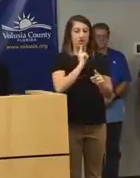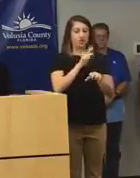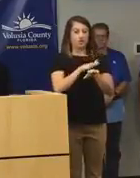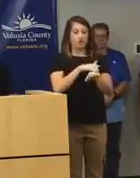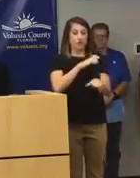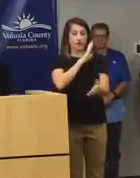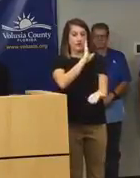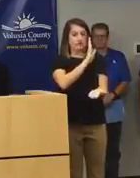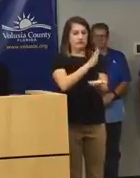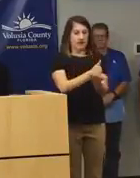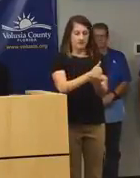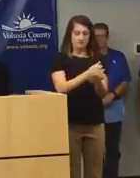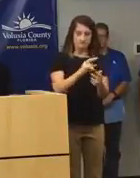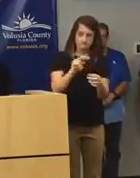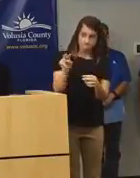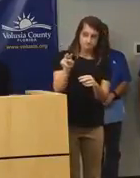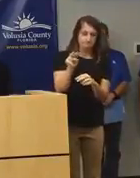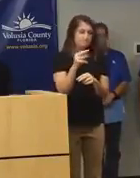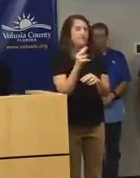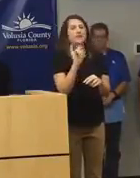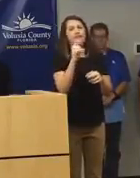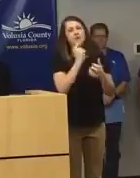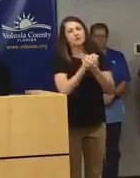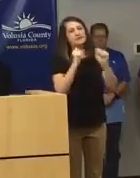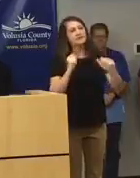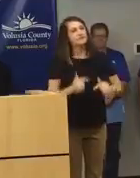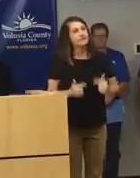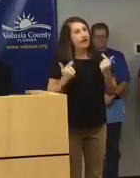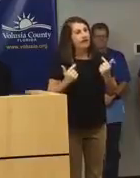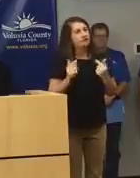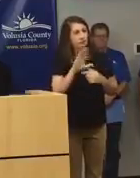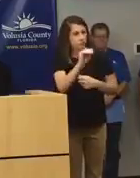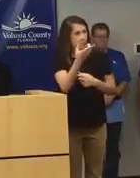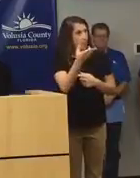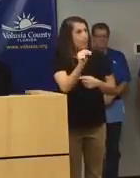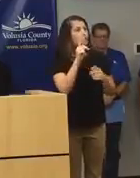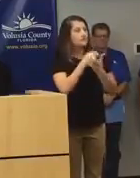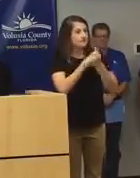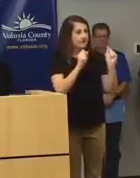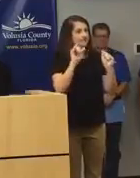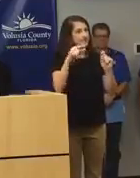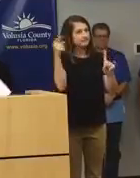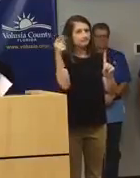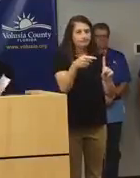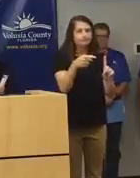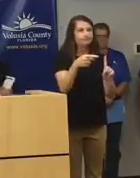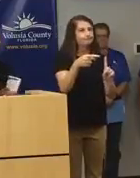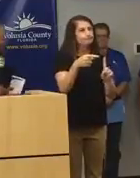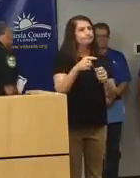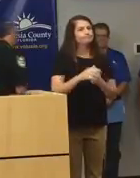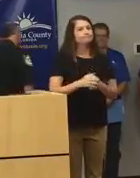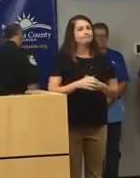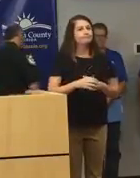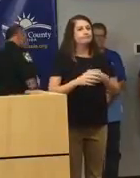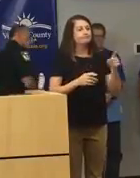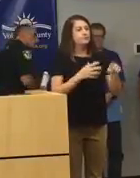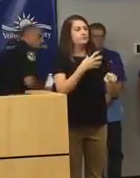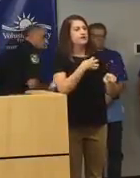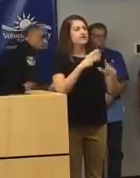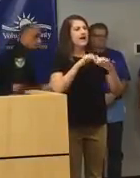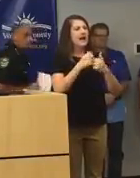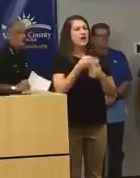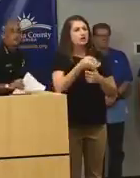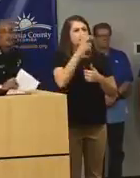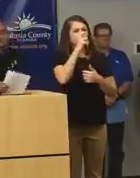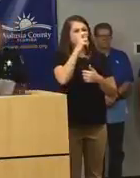Slowing down, coming to a stop, you're gonna save lives, in particular your own. That's the big one. Sheriff, how strict